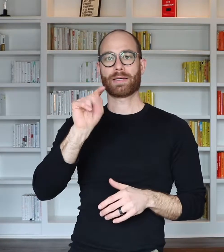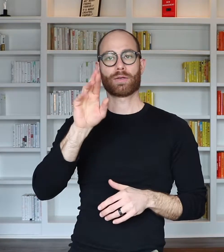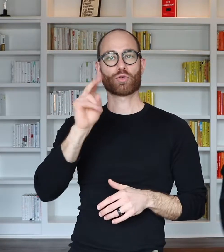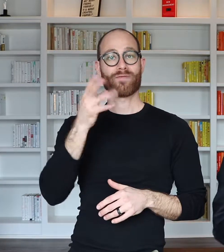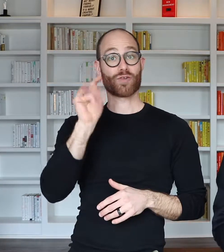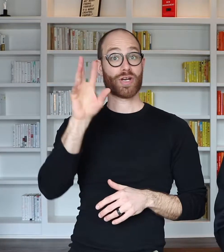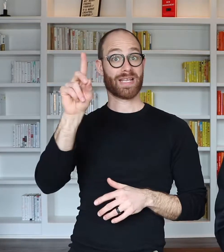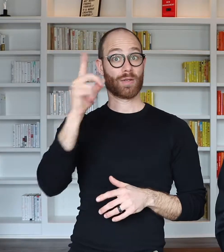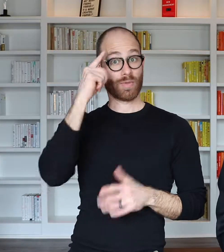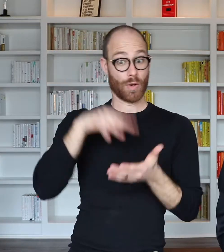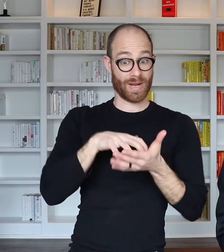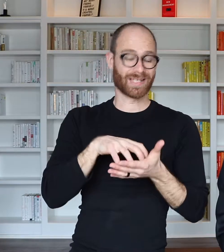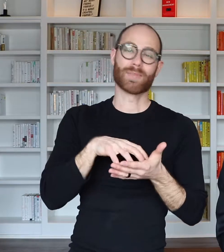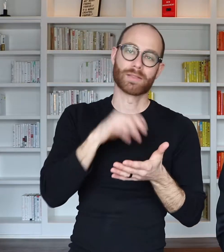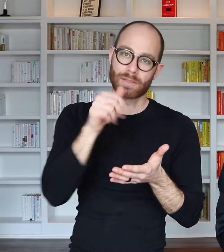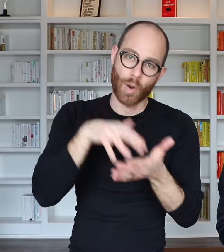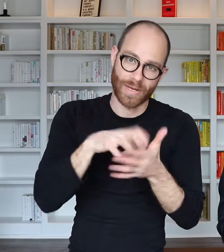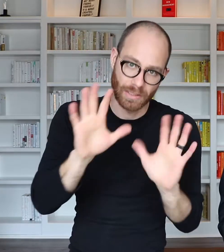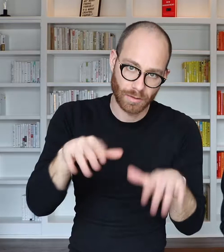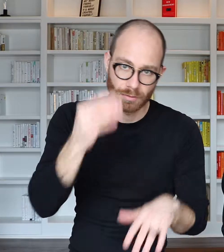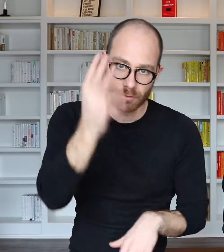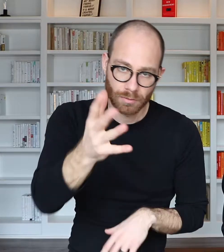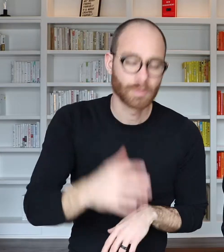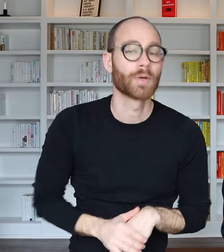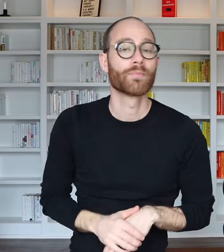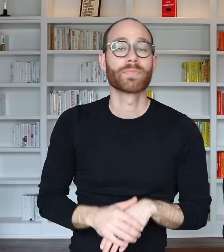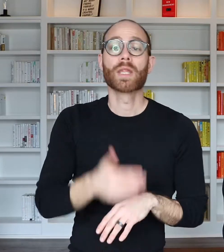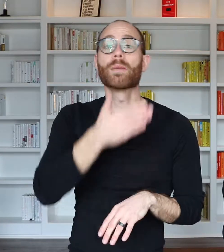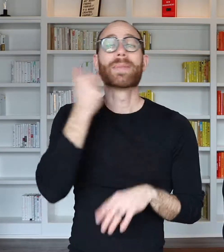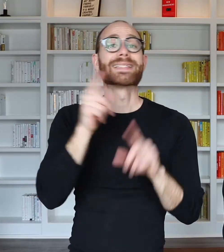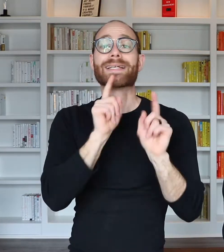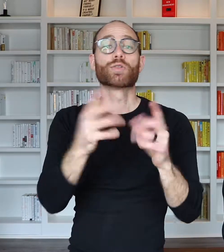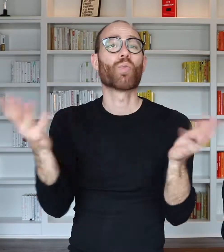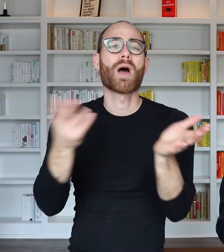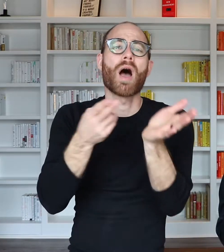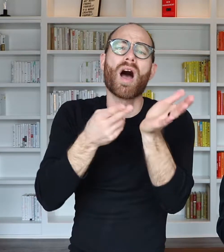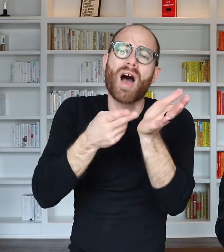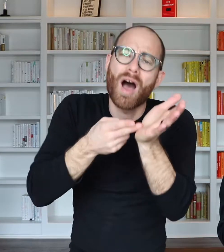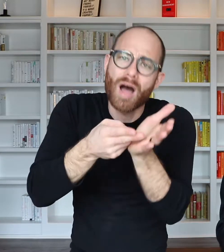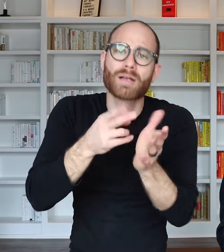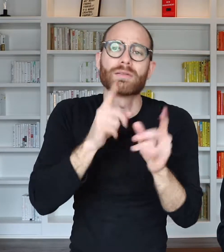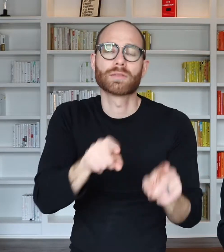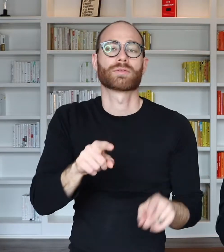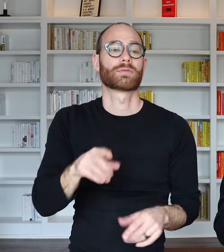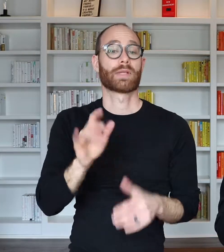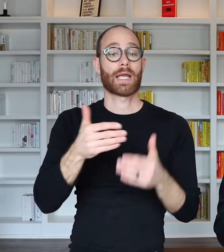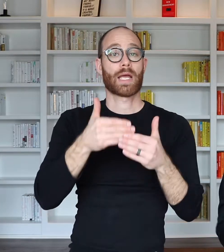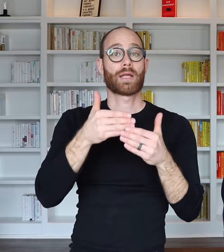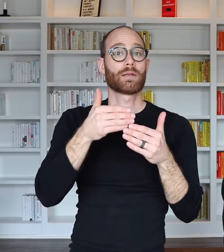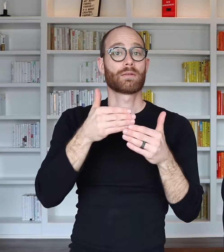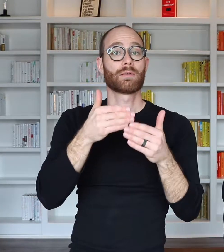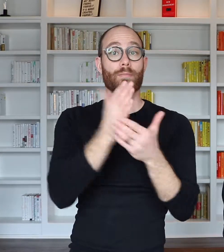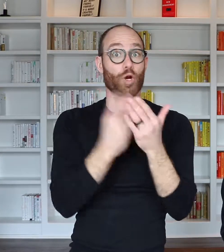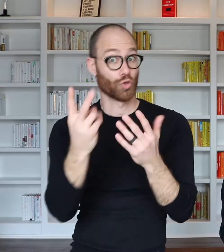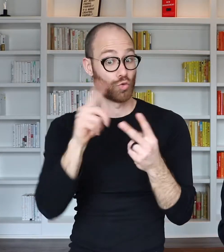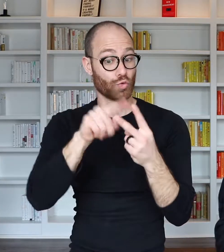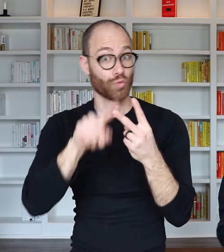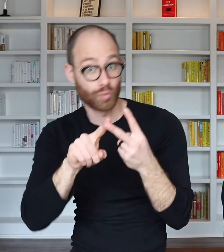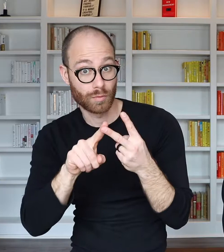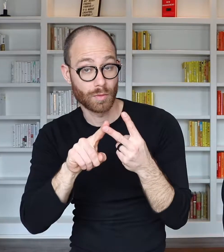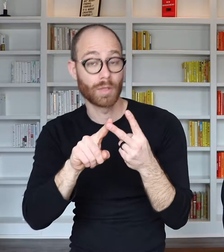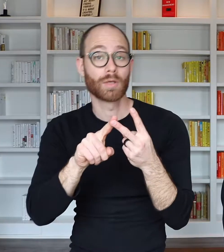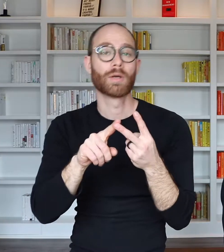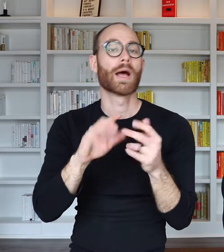but all of that aside. The best answer is an honest answer, but an answer that's followed up with the second part, which is how